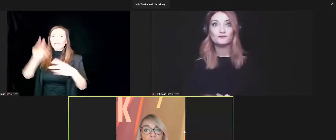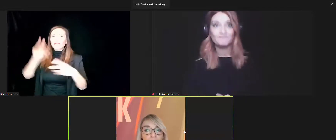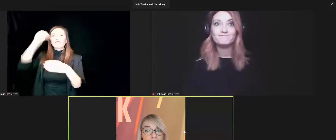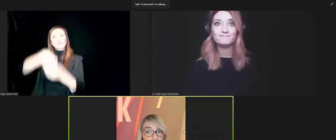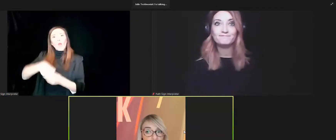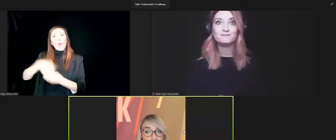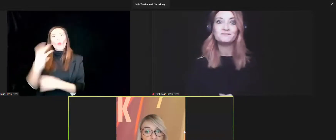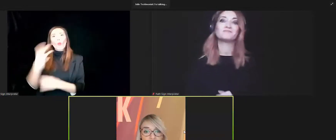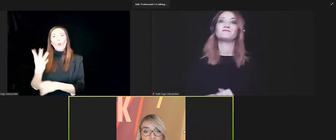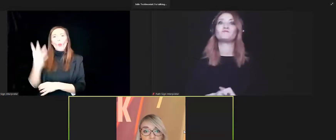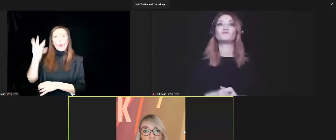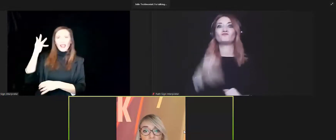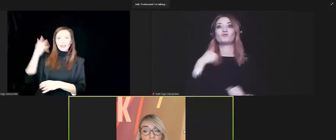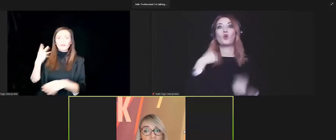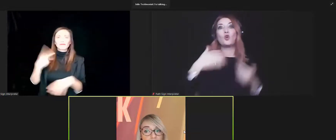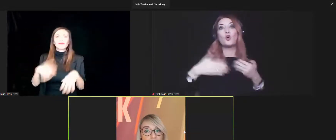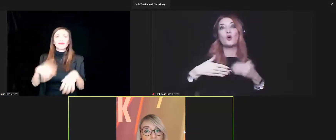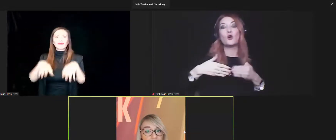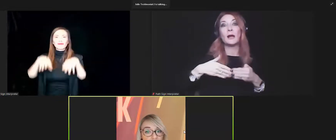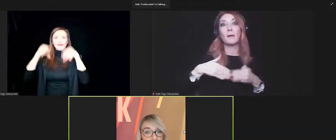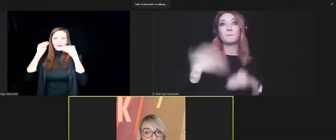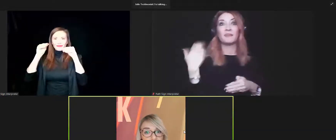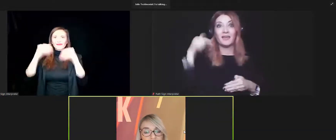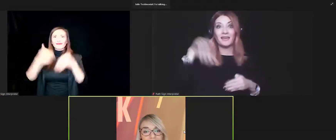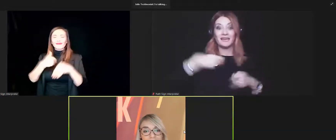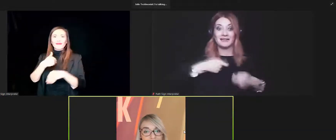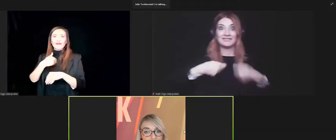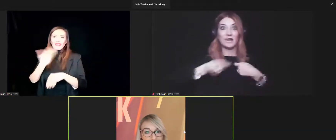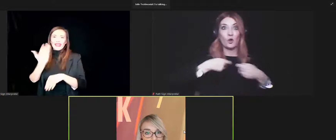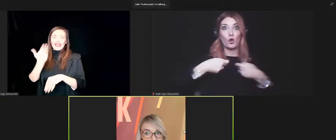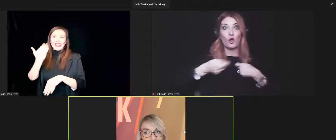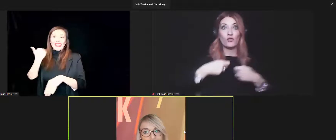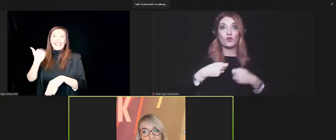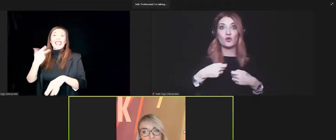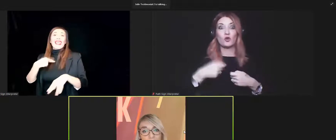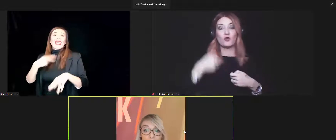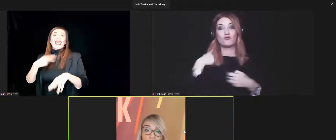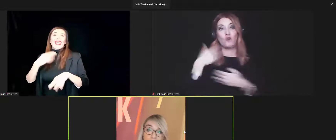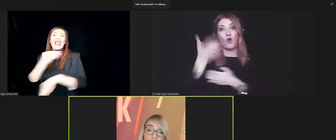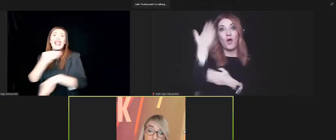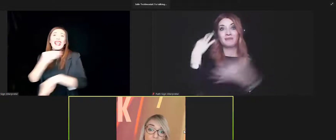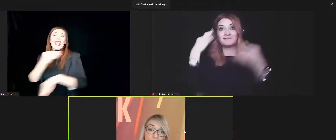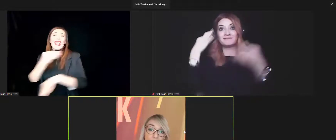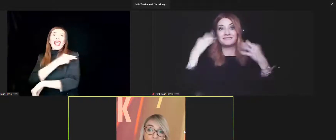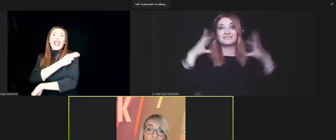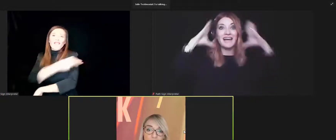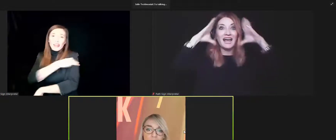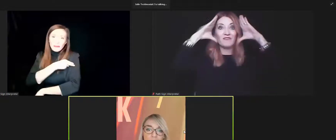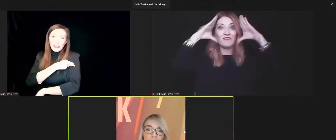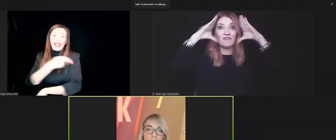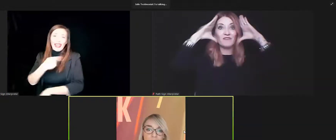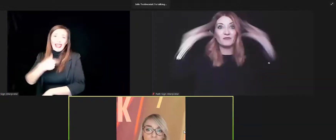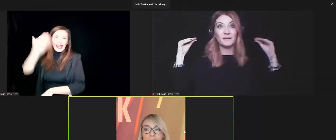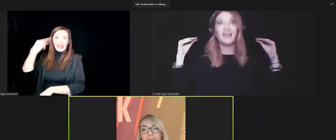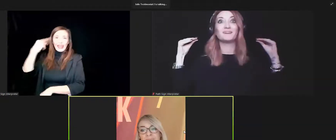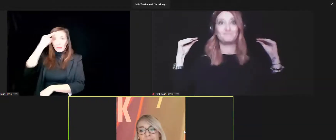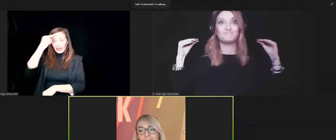key of my success is the organization and time management with 3 children and